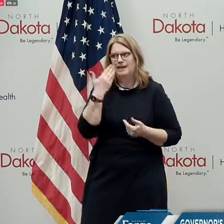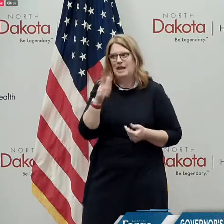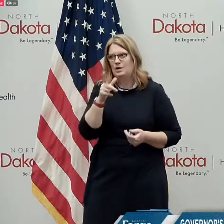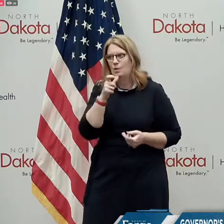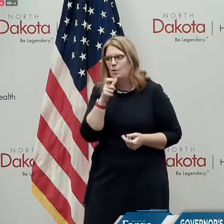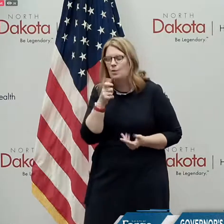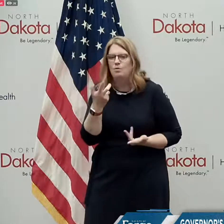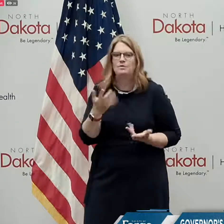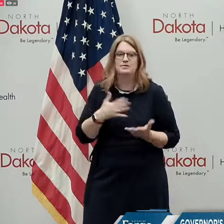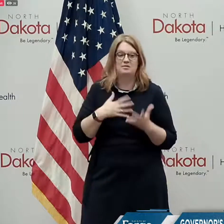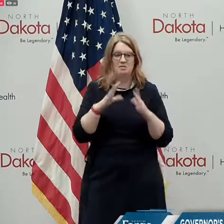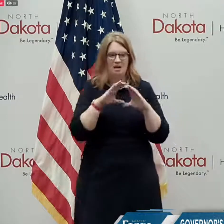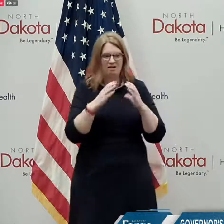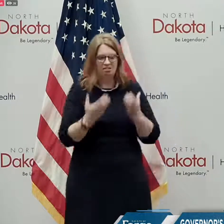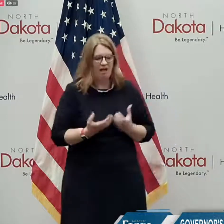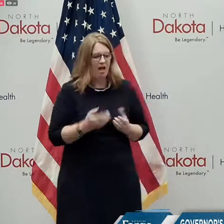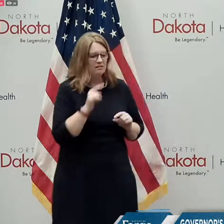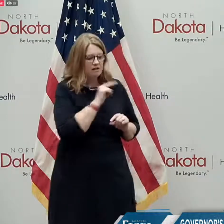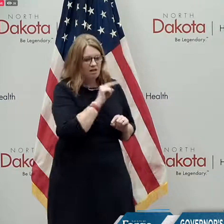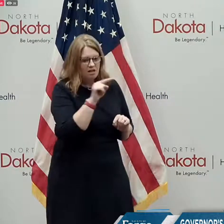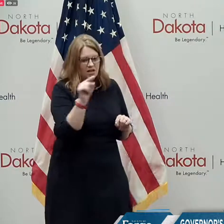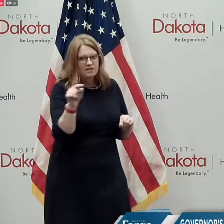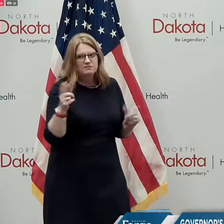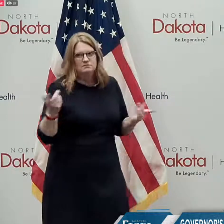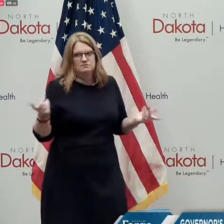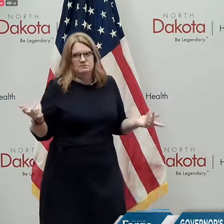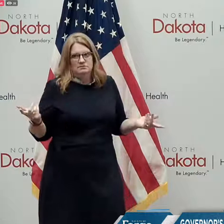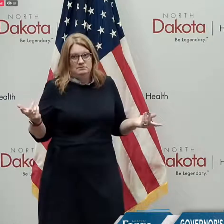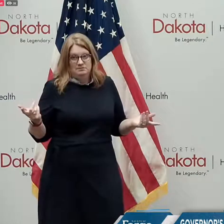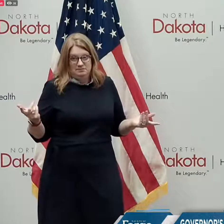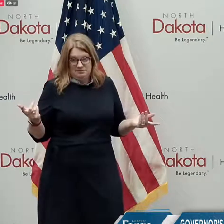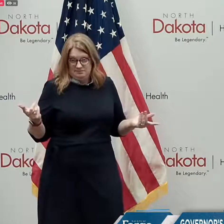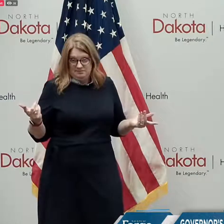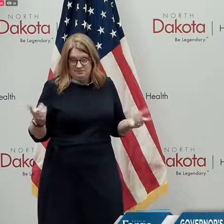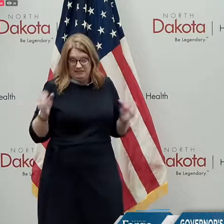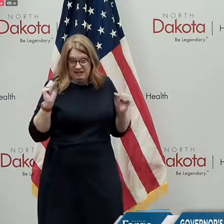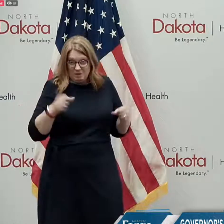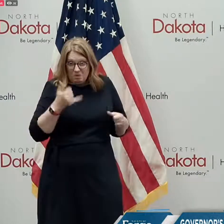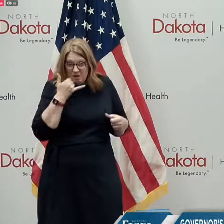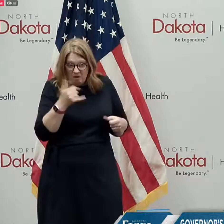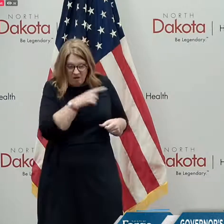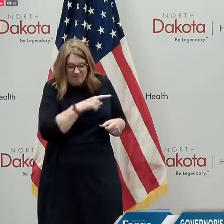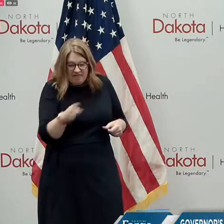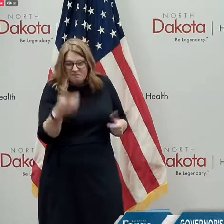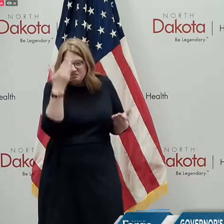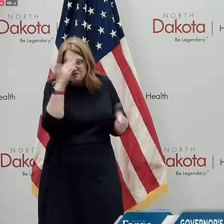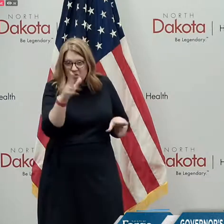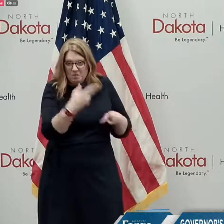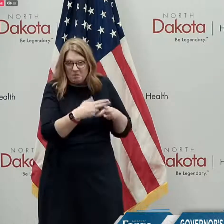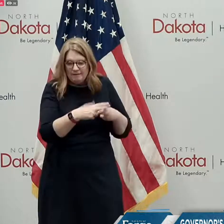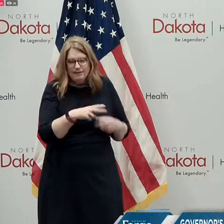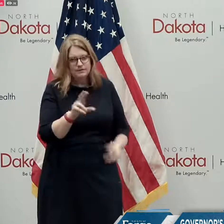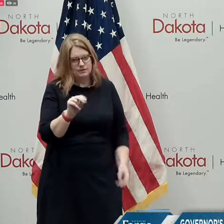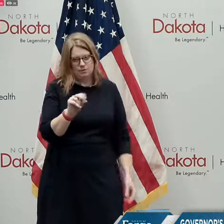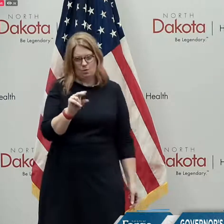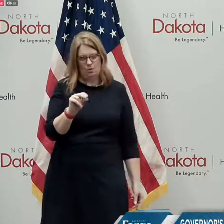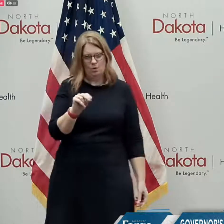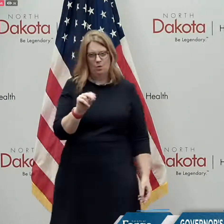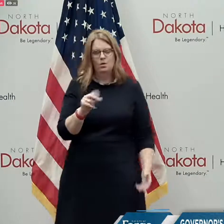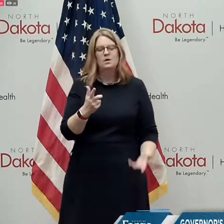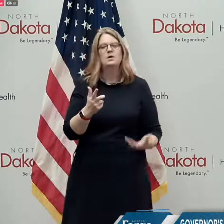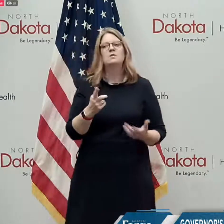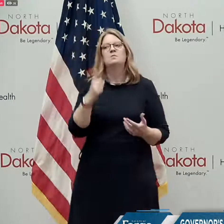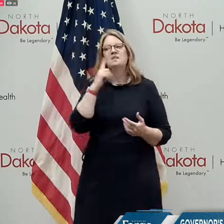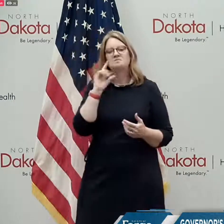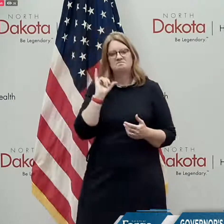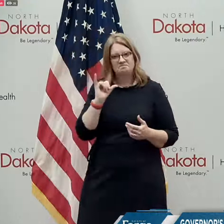name. There's no way you're going to be able to trace those effectively. So we employ technology. We embrace